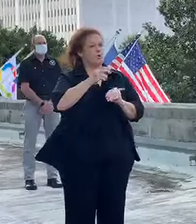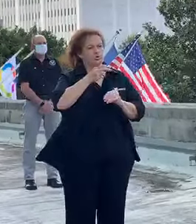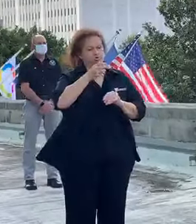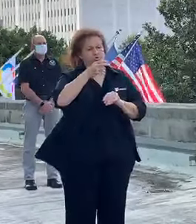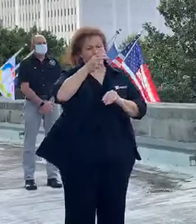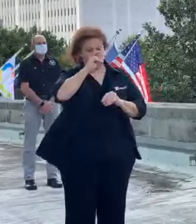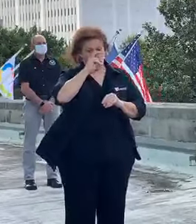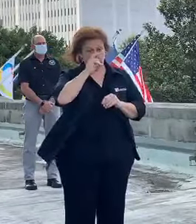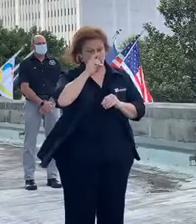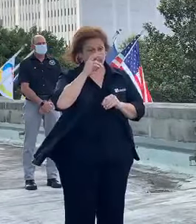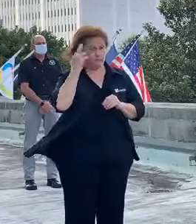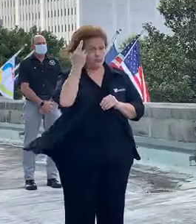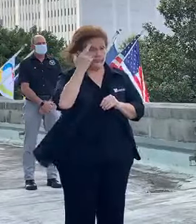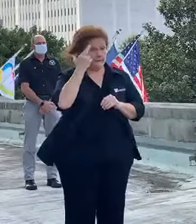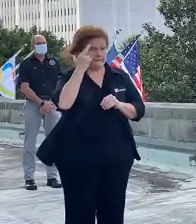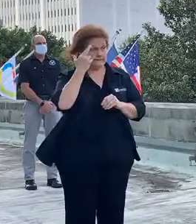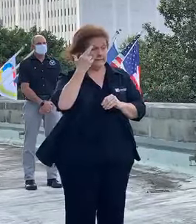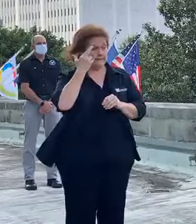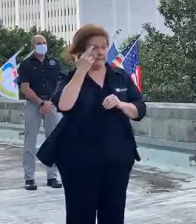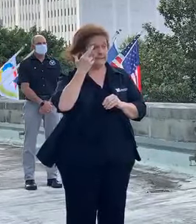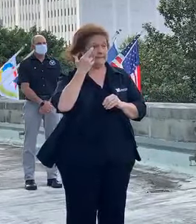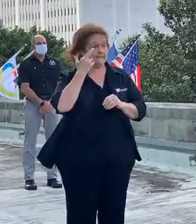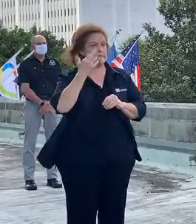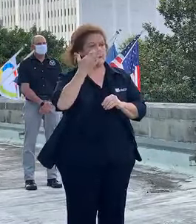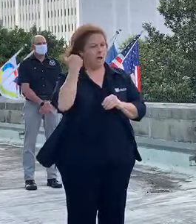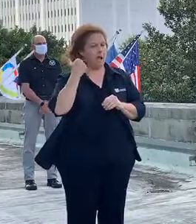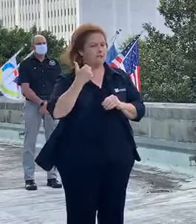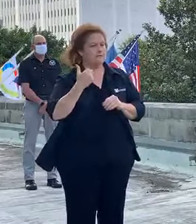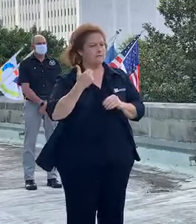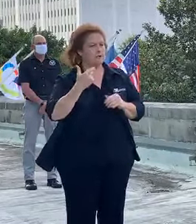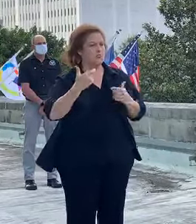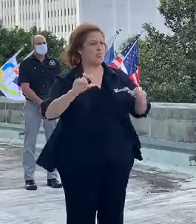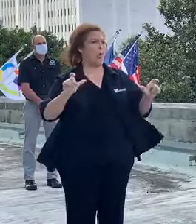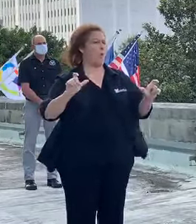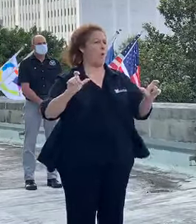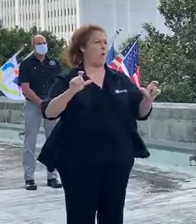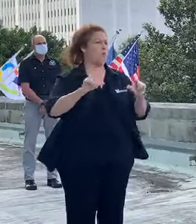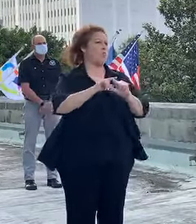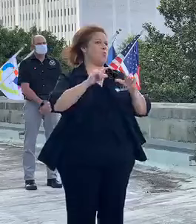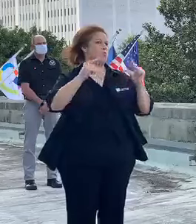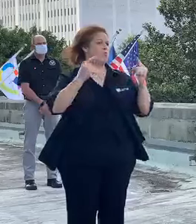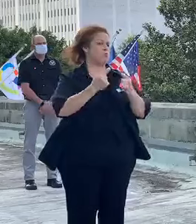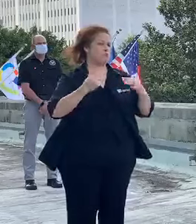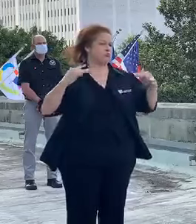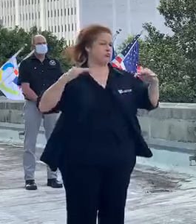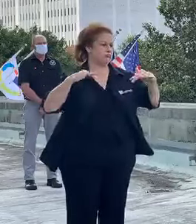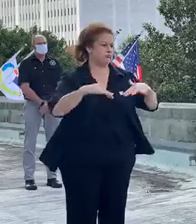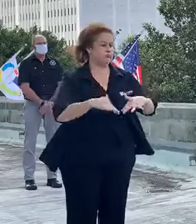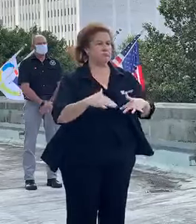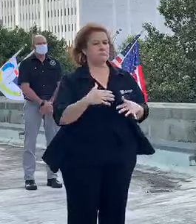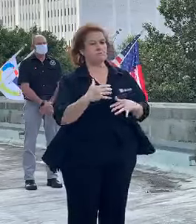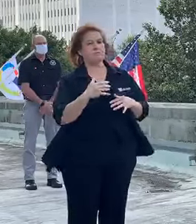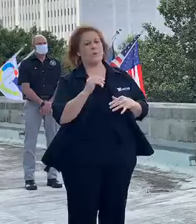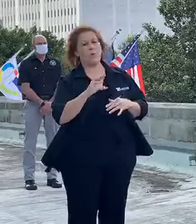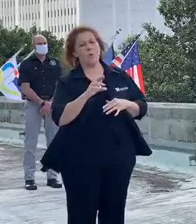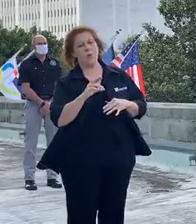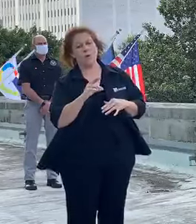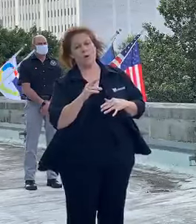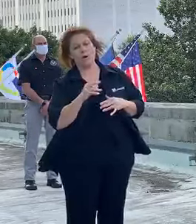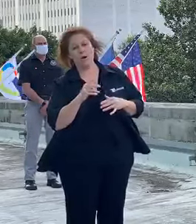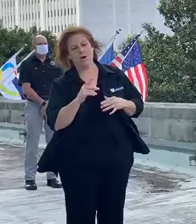because the risk of large group events or potentially events or spaces where people